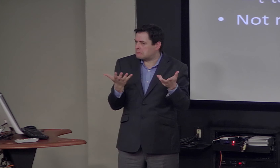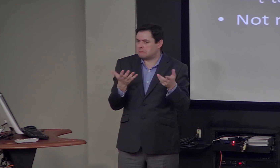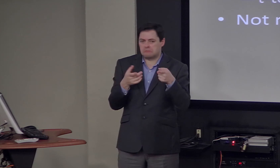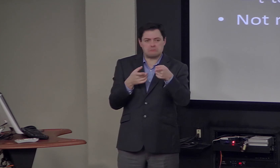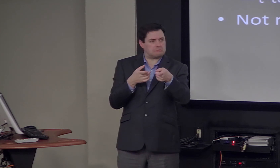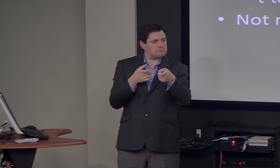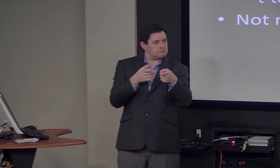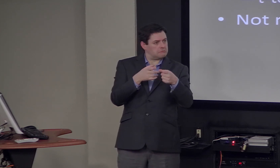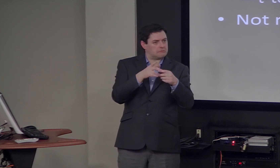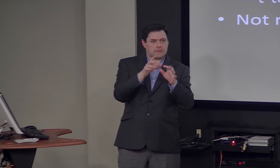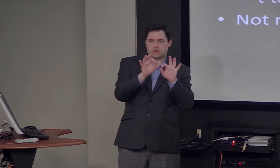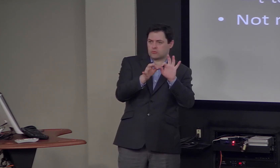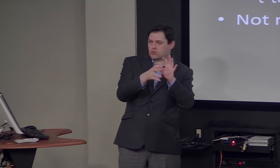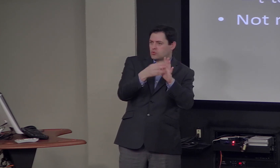were a bit more distracted.